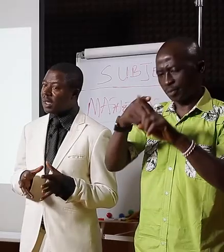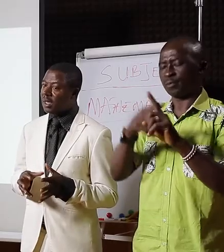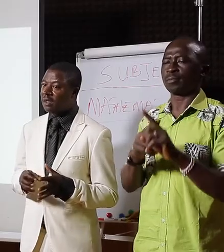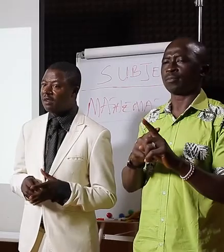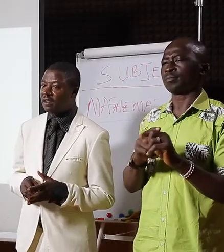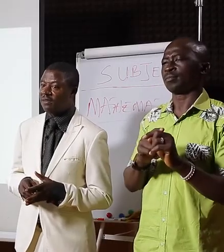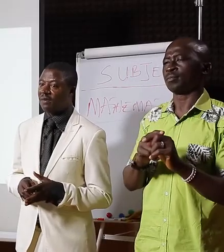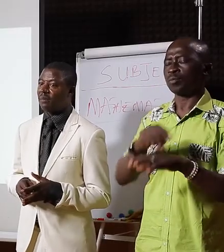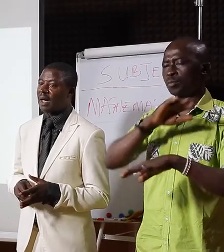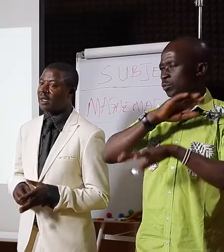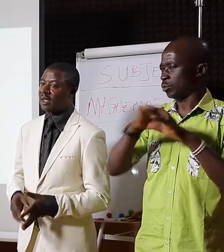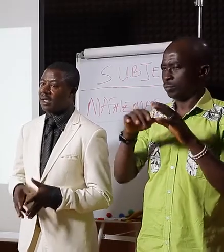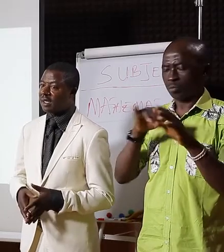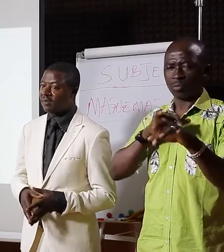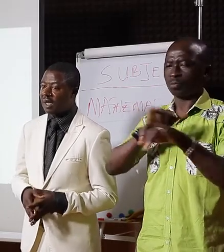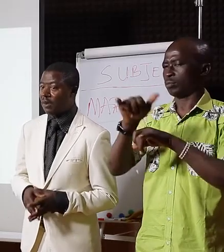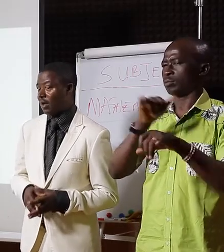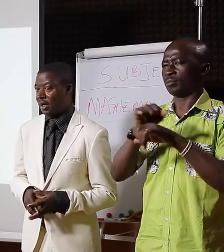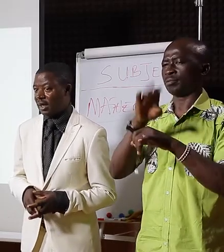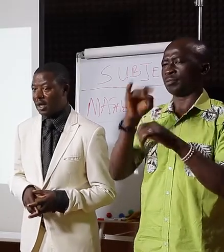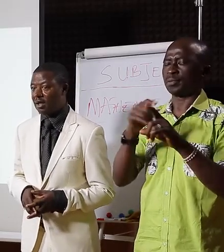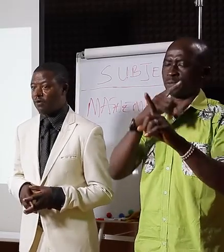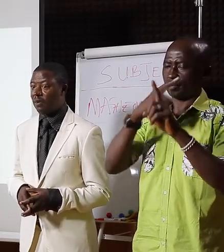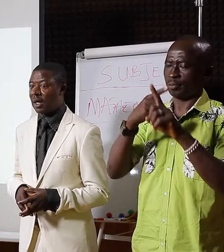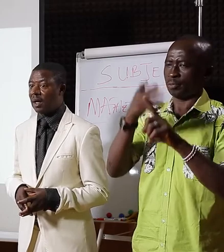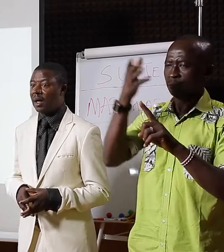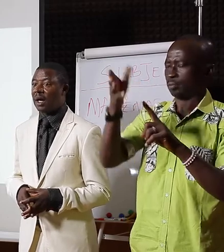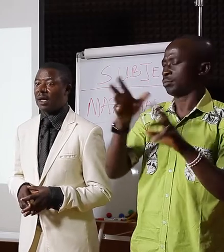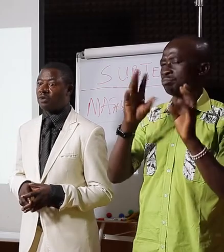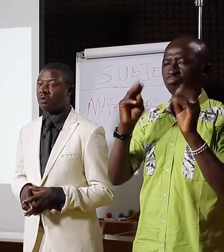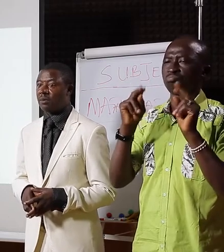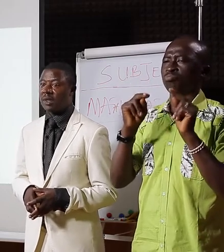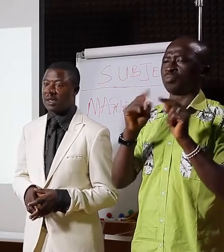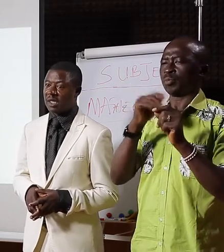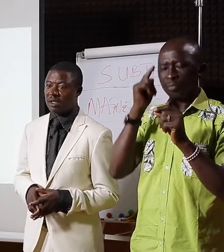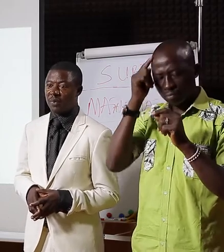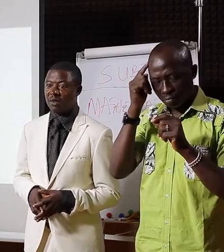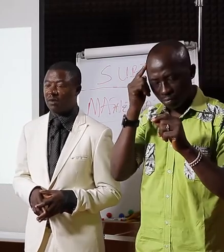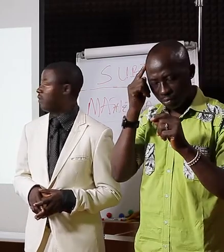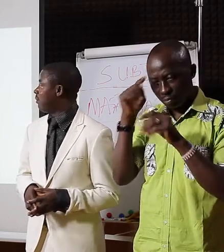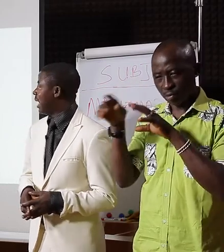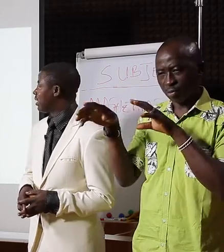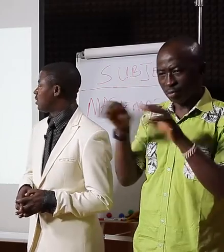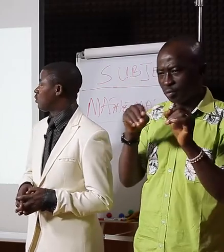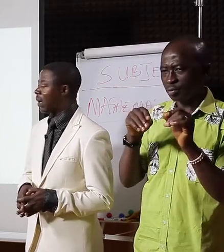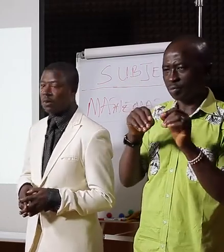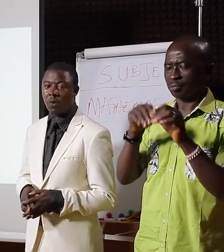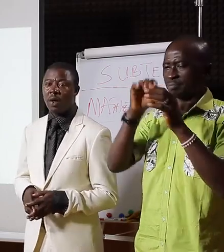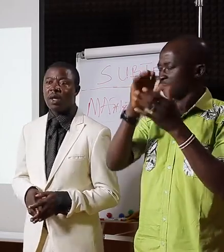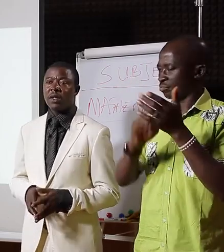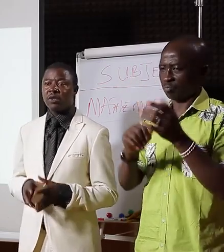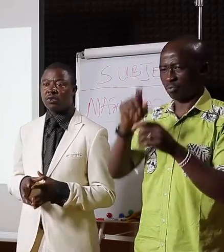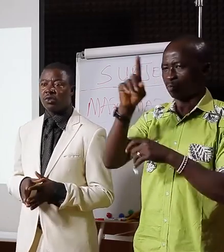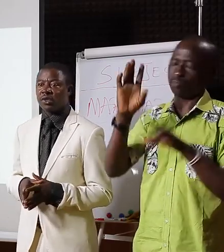don't be deceived by the negative sign already there in the formula and assume it takes the place of minus 1.